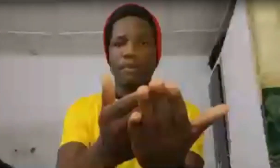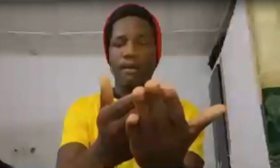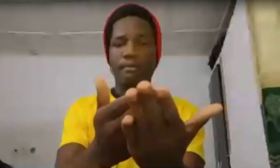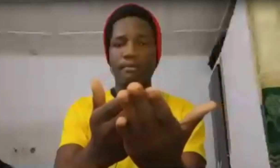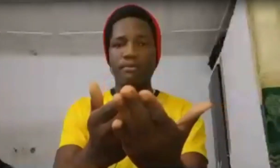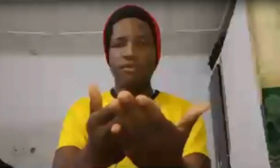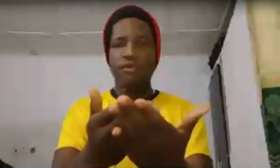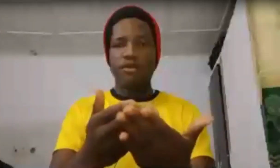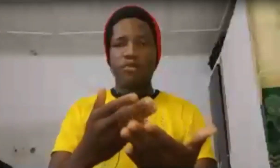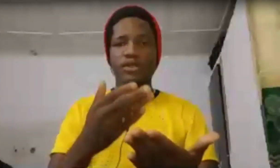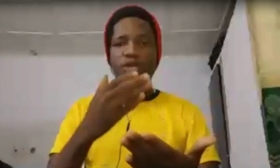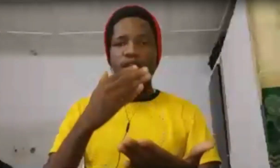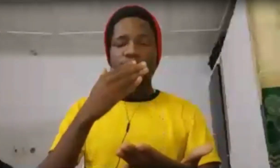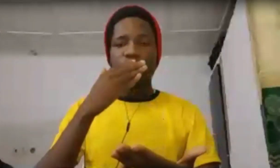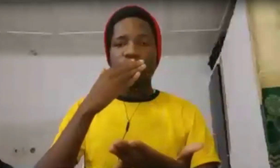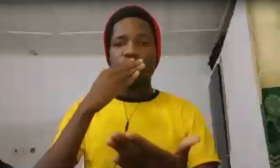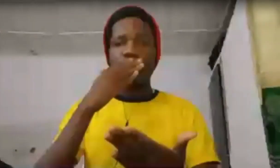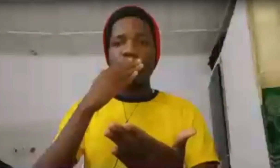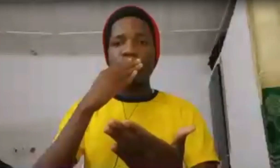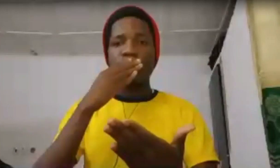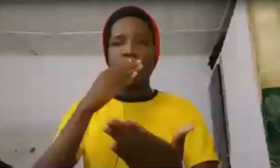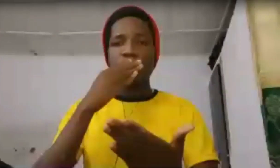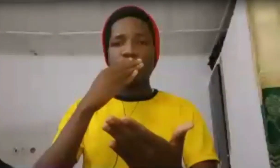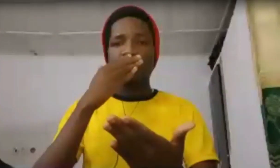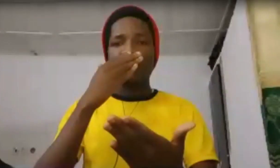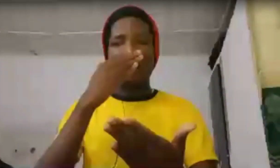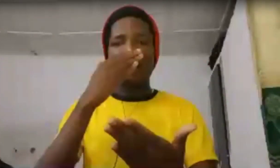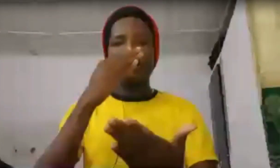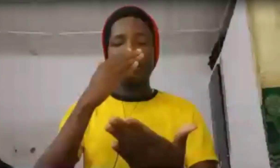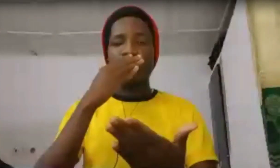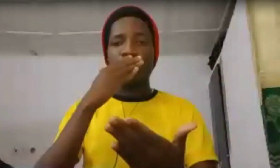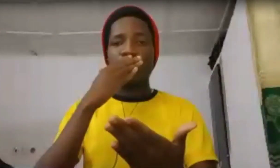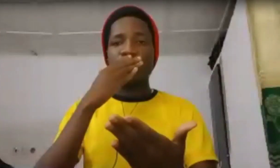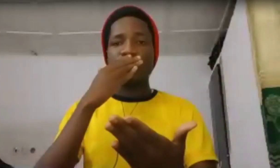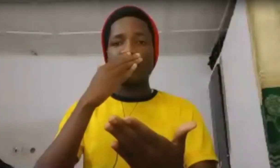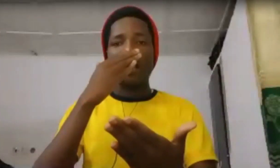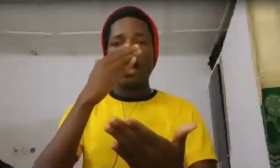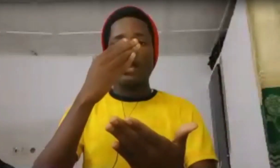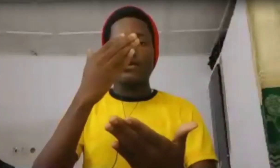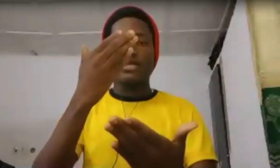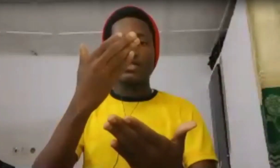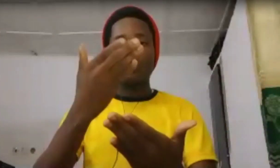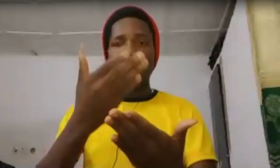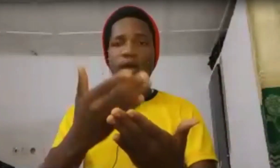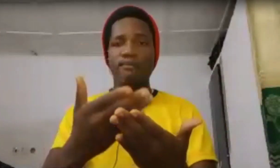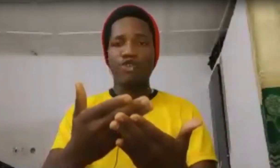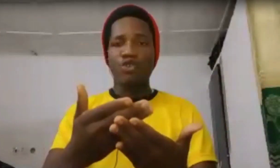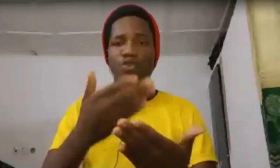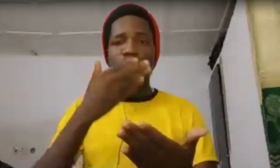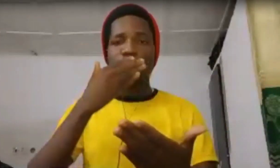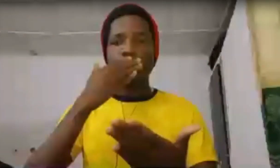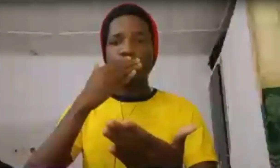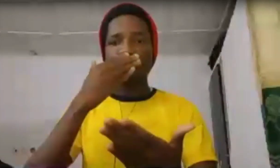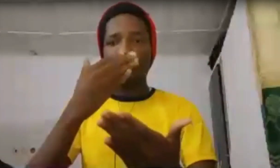palm. You place your hand in front of you, you bring your hands from your mouth and rest it on the palm. Good,